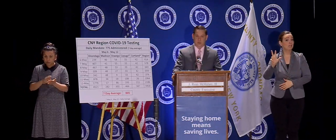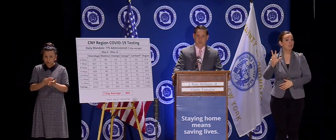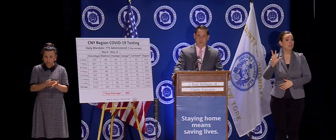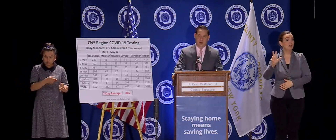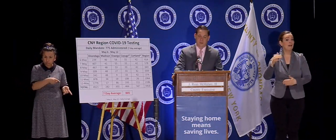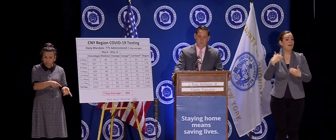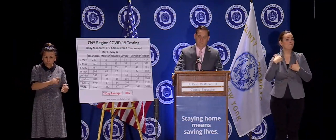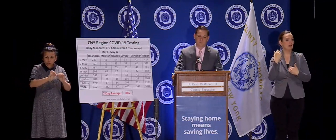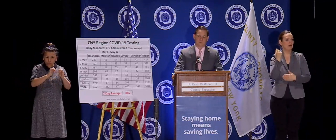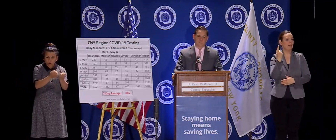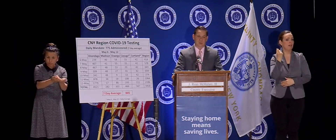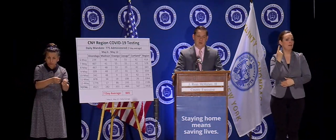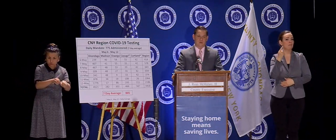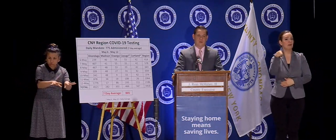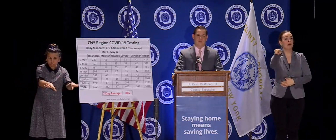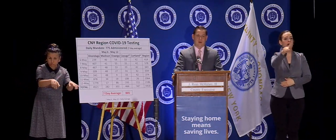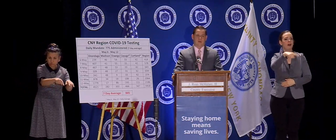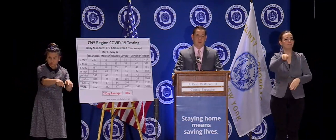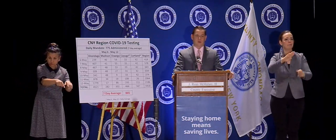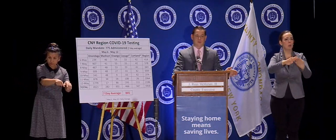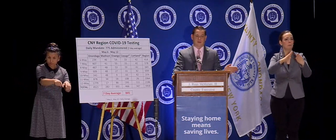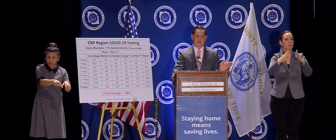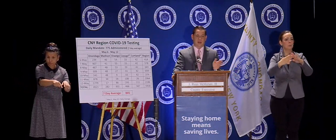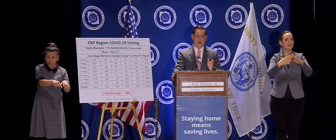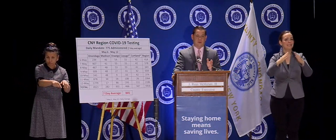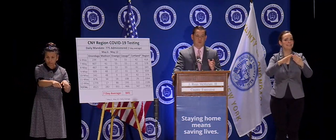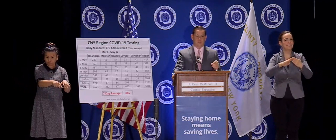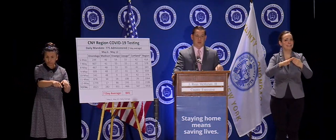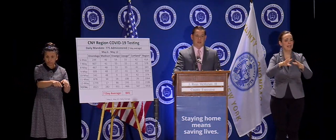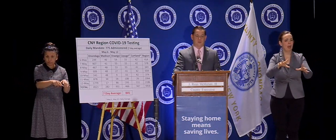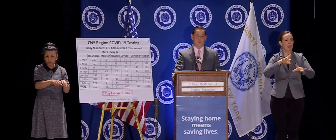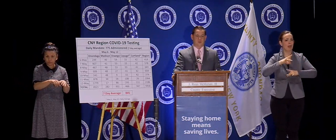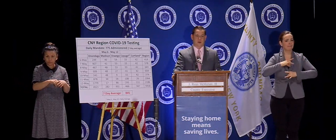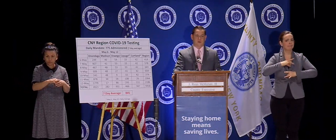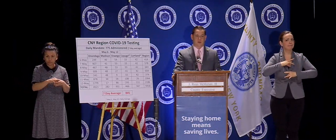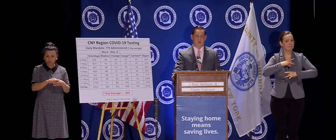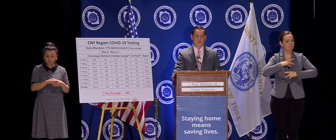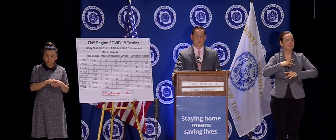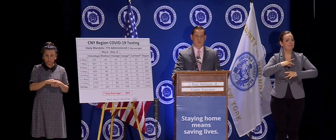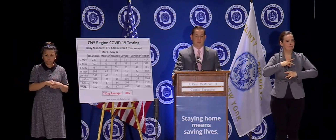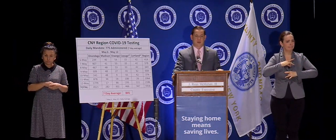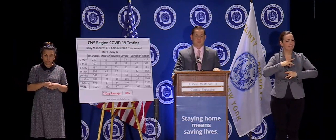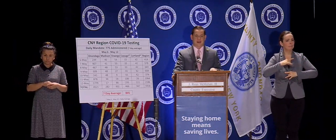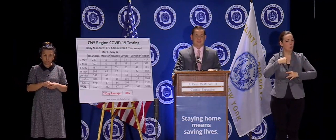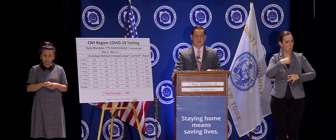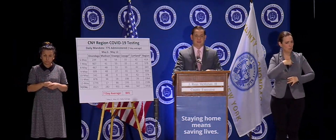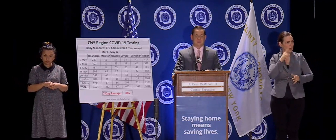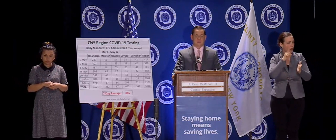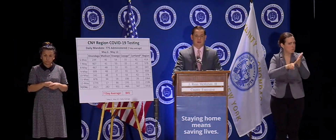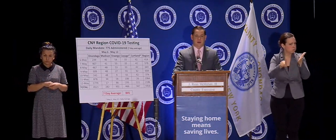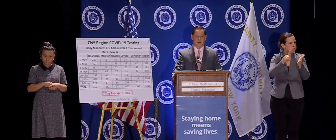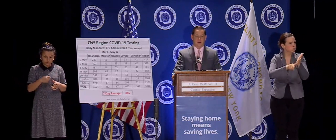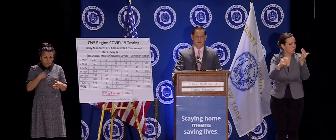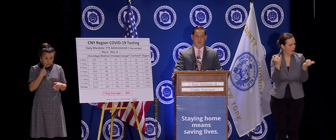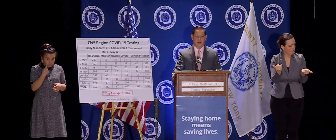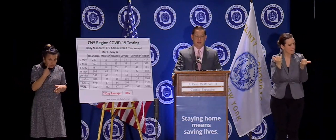from community spread. 5 out of our new 7-day average. We track community spread very closely. That's